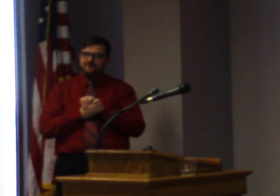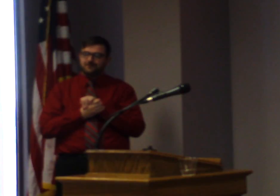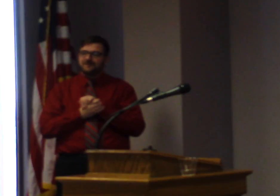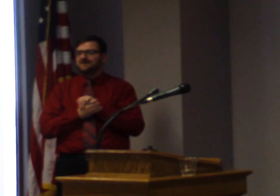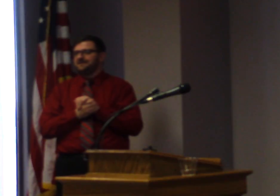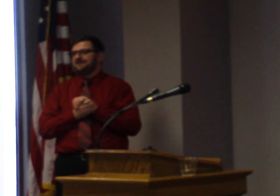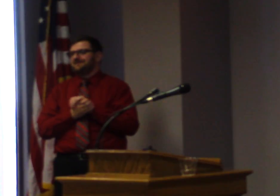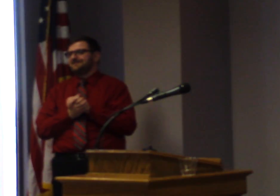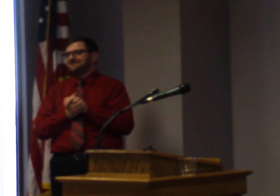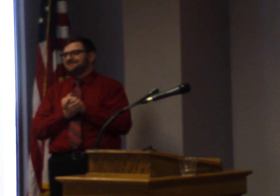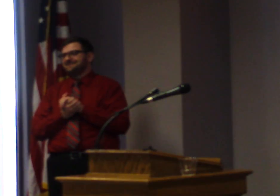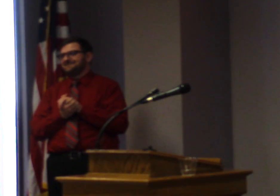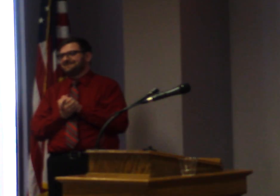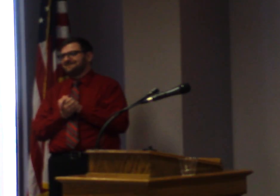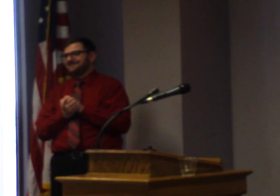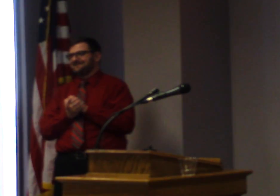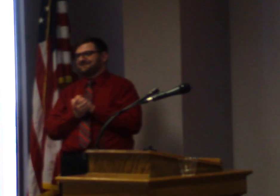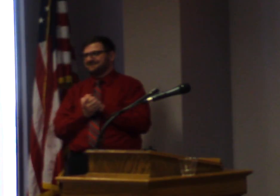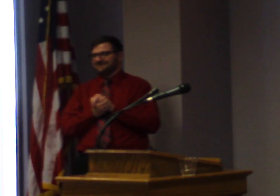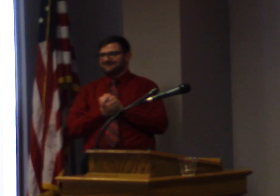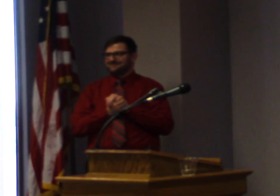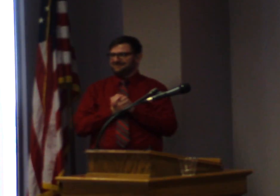Technology. What kind of technology? All kinds.